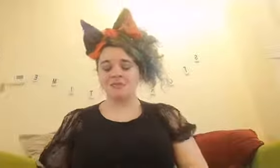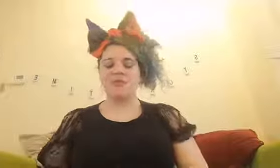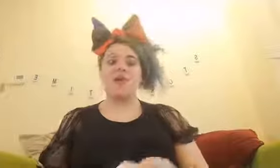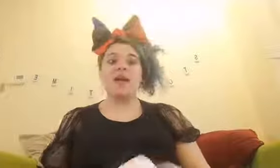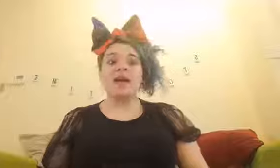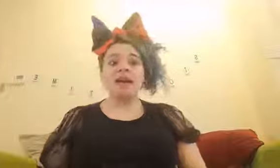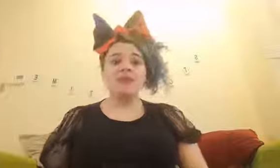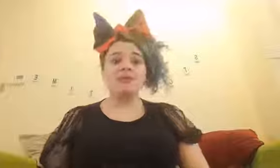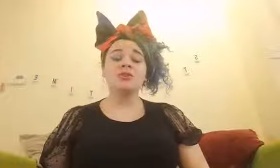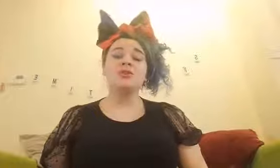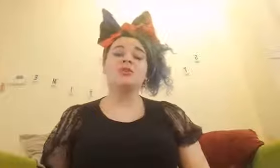all.